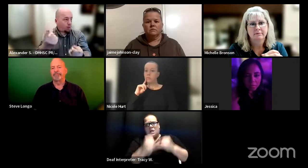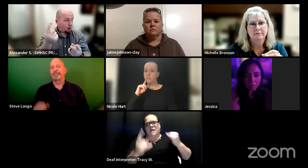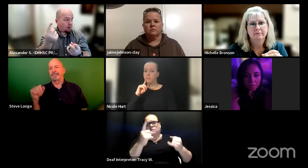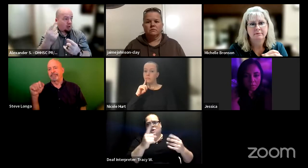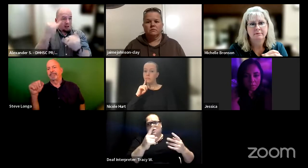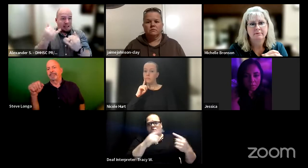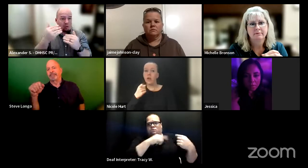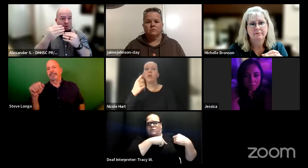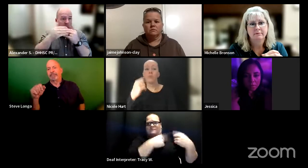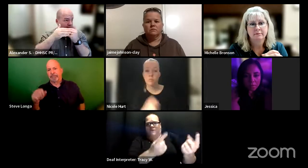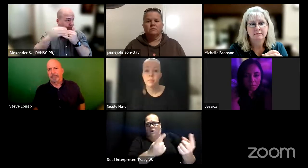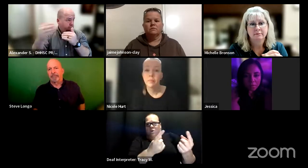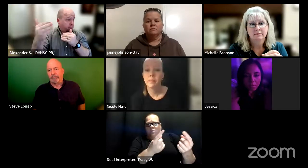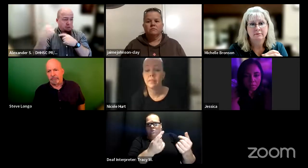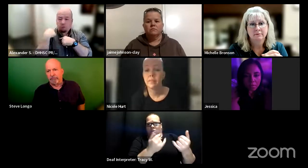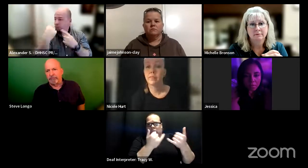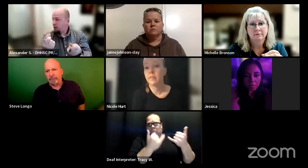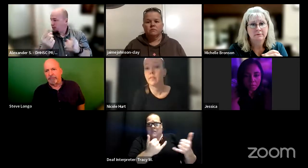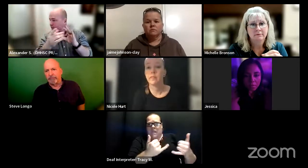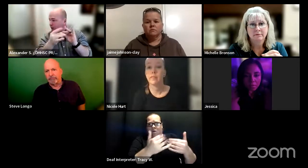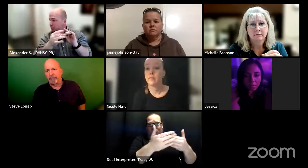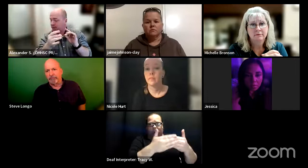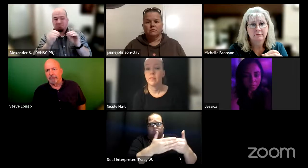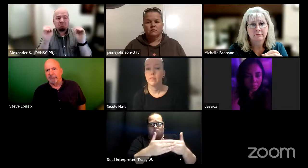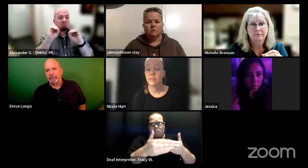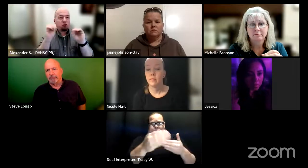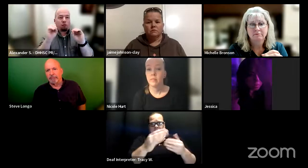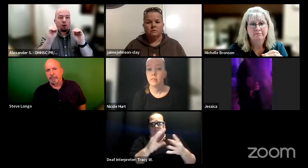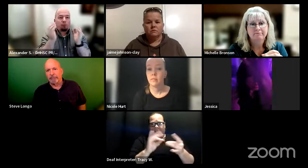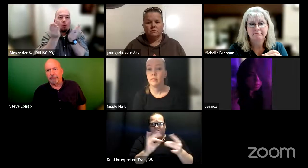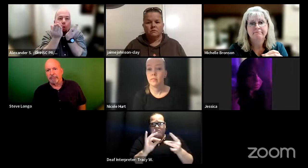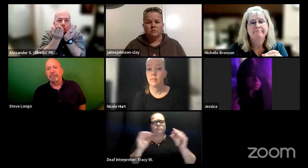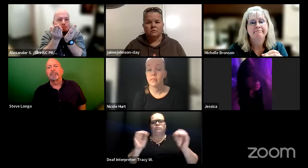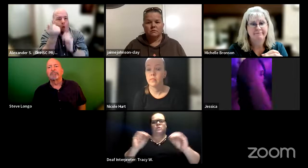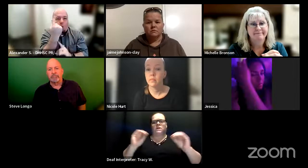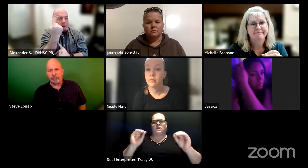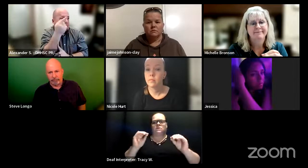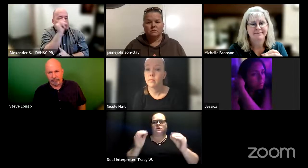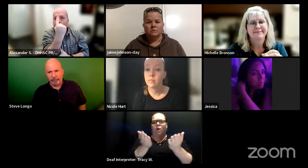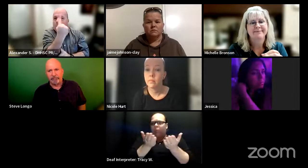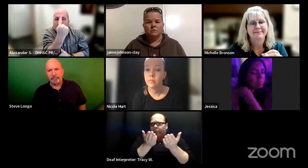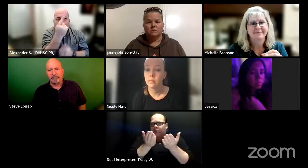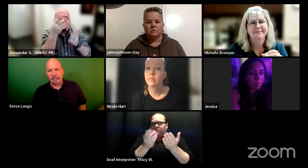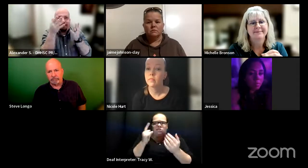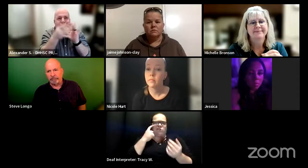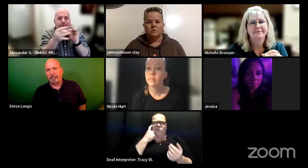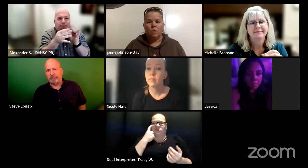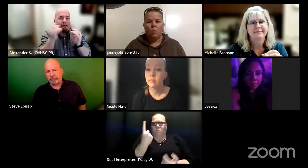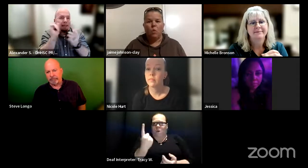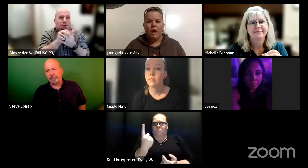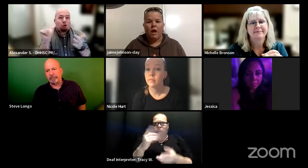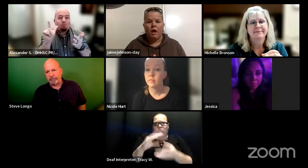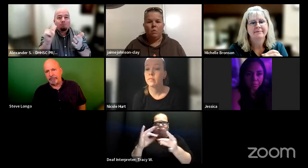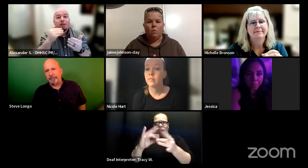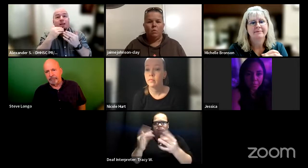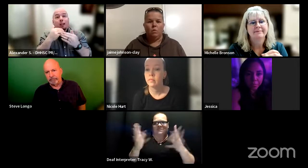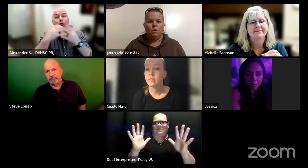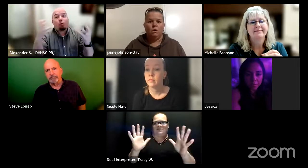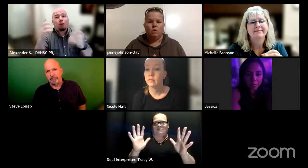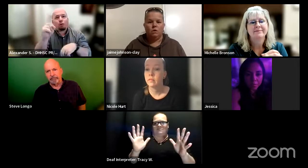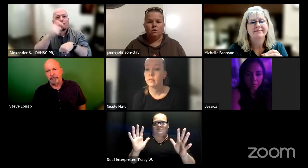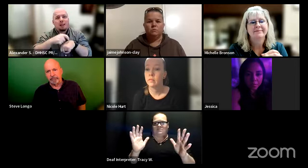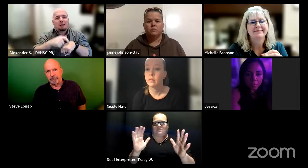Alex is saying yes, thank you. Those are the 2 questions thus far. No other comments. Just the